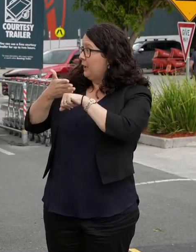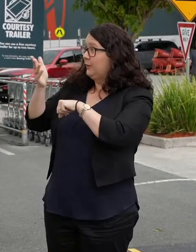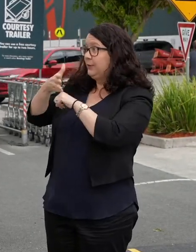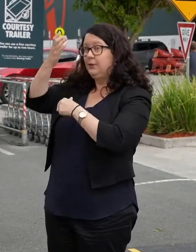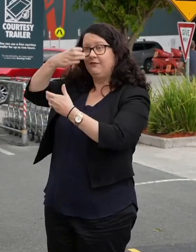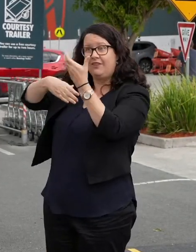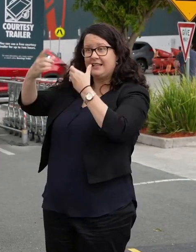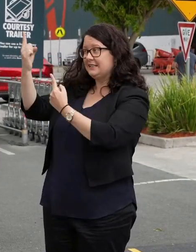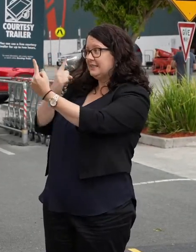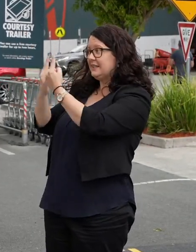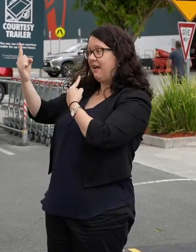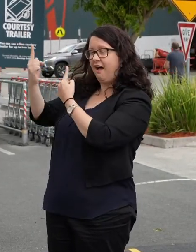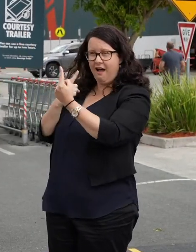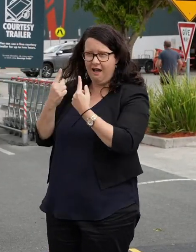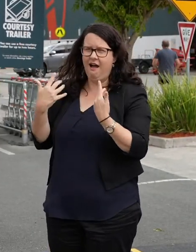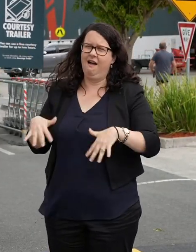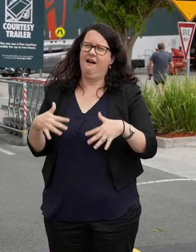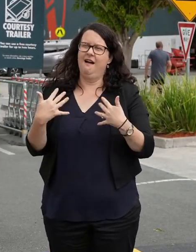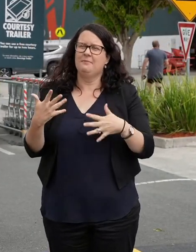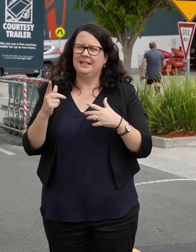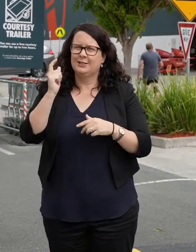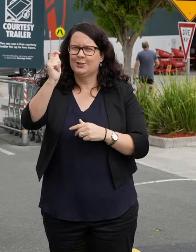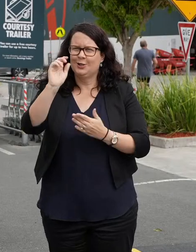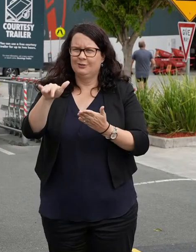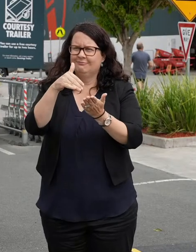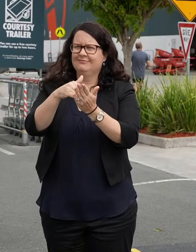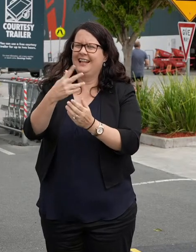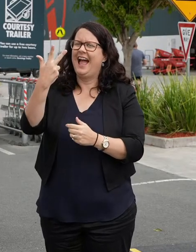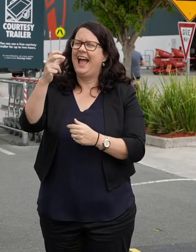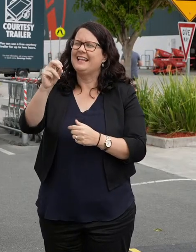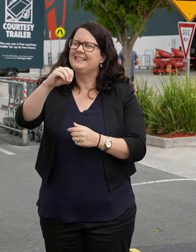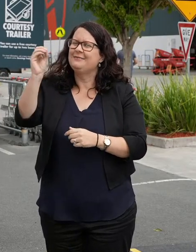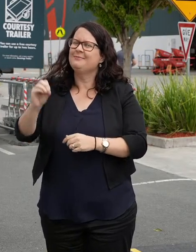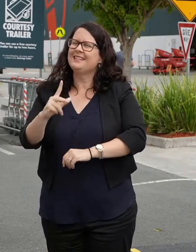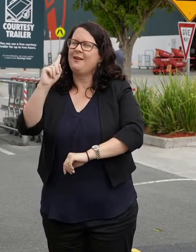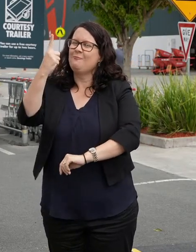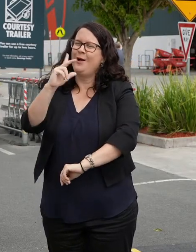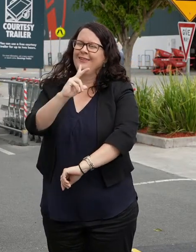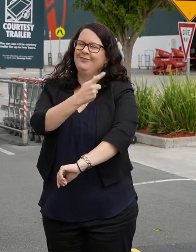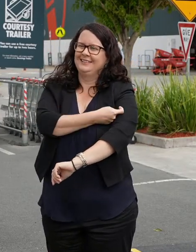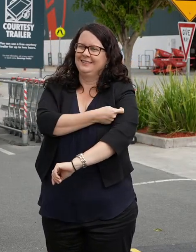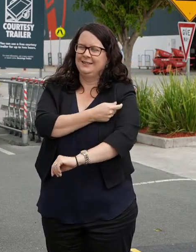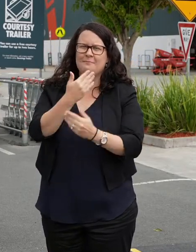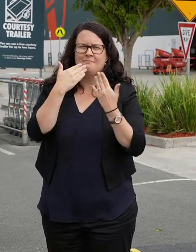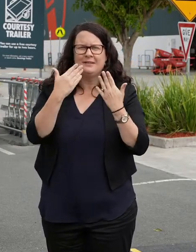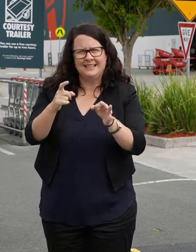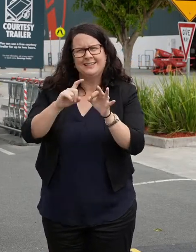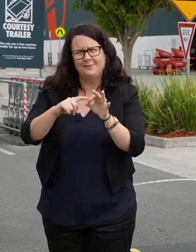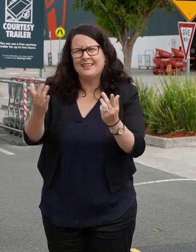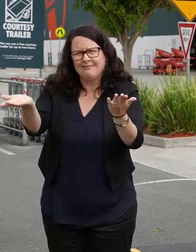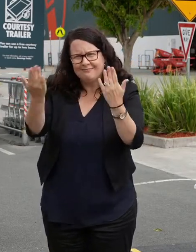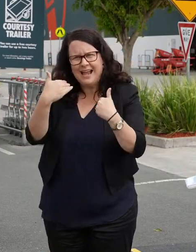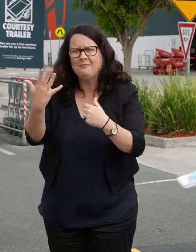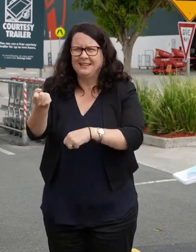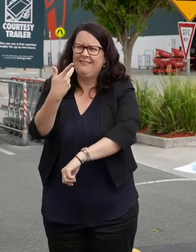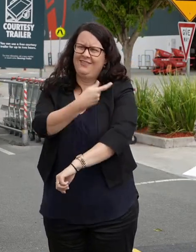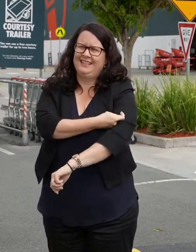helps get us closer and closer to 80%, which, when we're almost there. So Queensland, please come out and get vaccinated. Thank you.